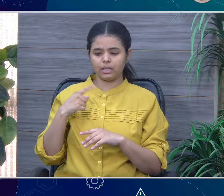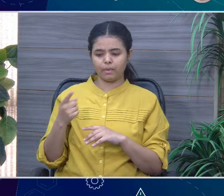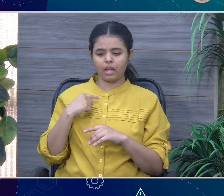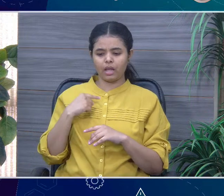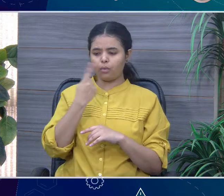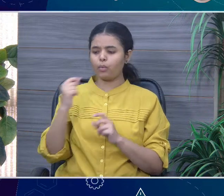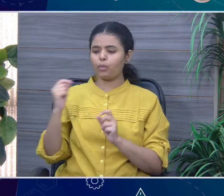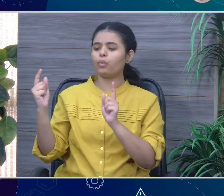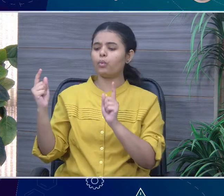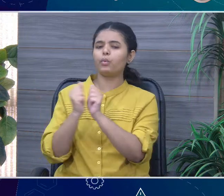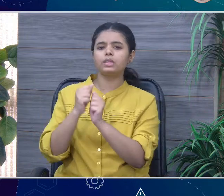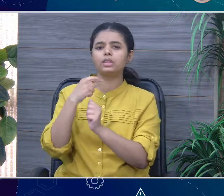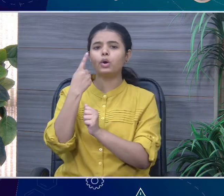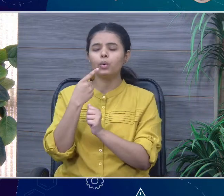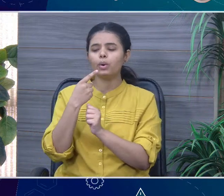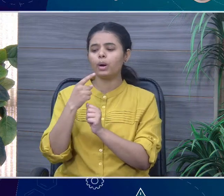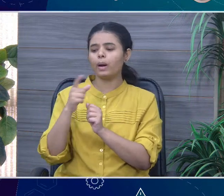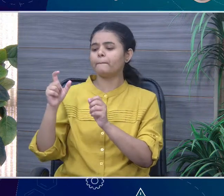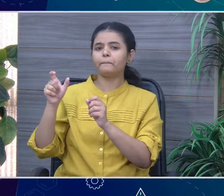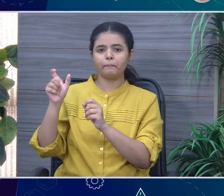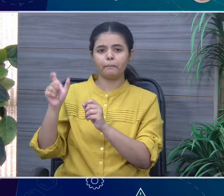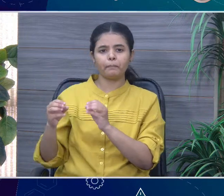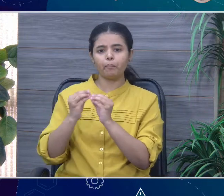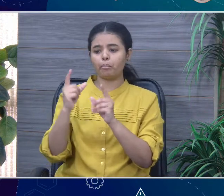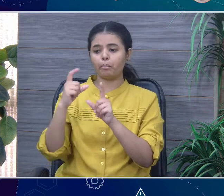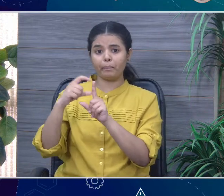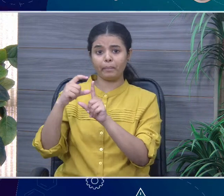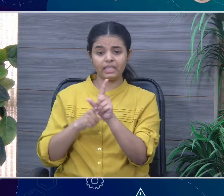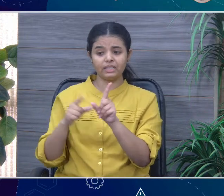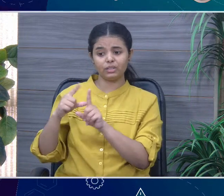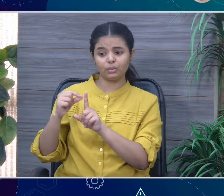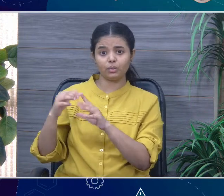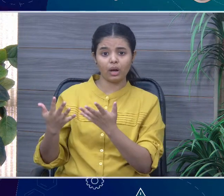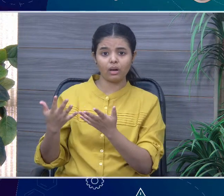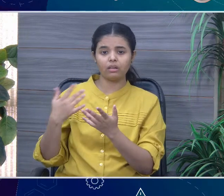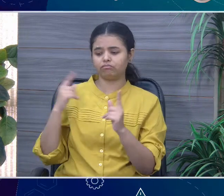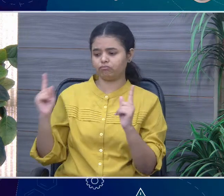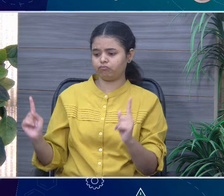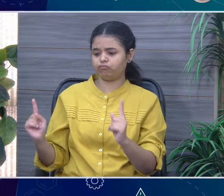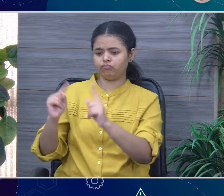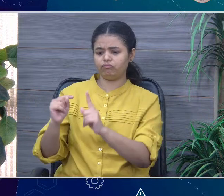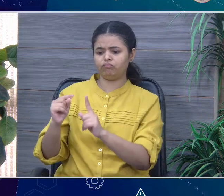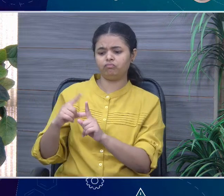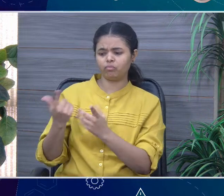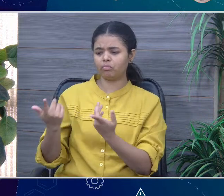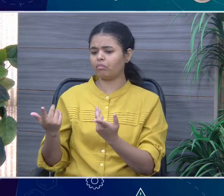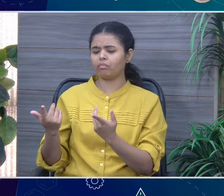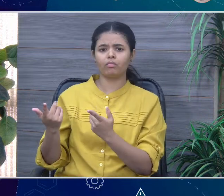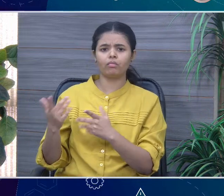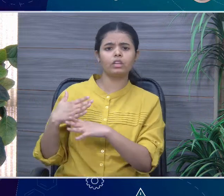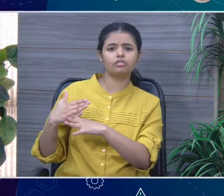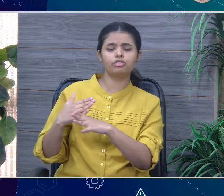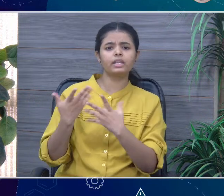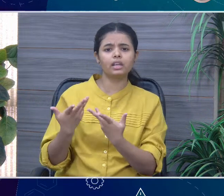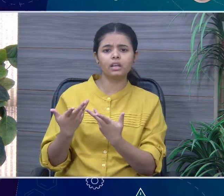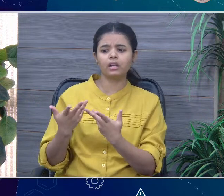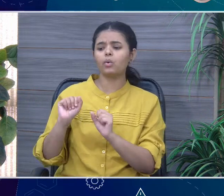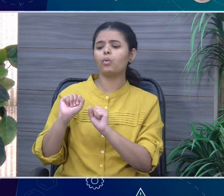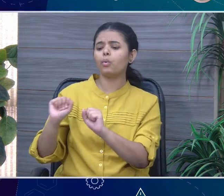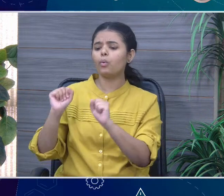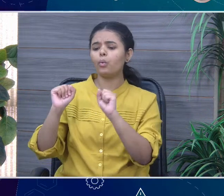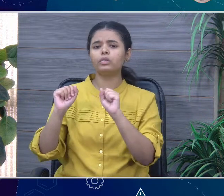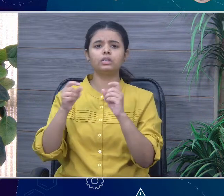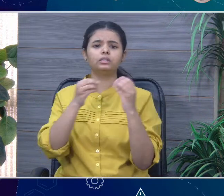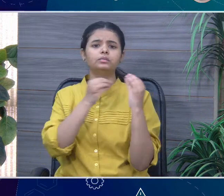buddy, what should a buddy do, what should both the buddies do respectively, what should be their